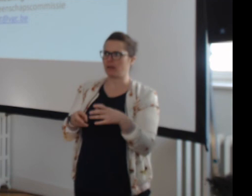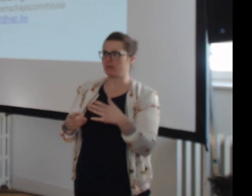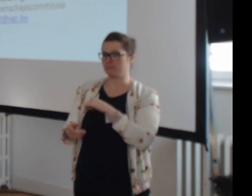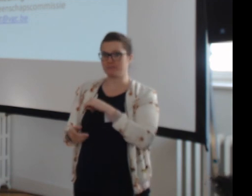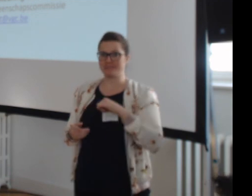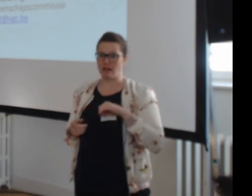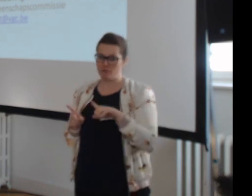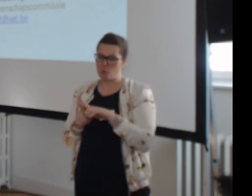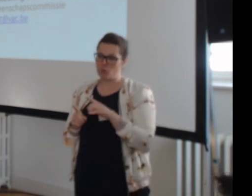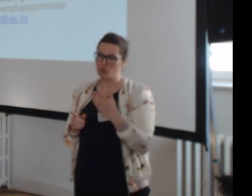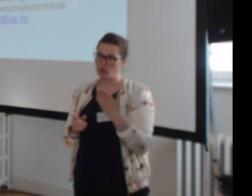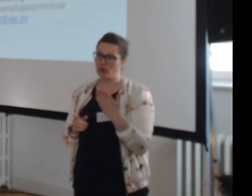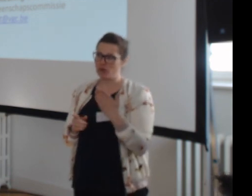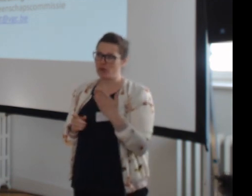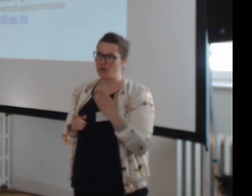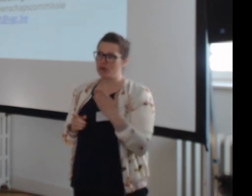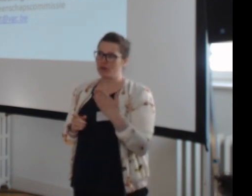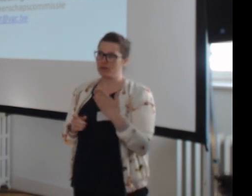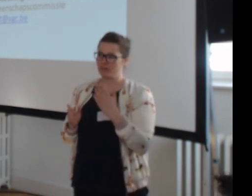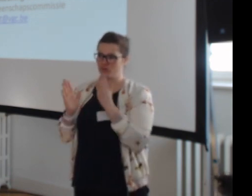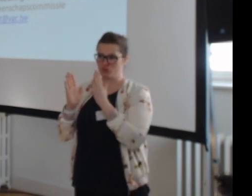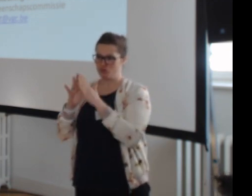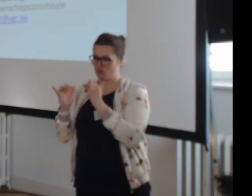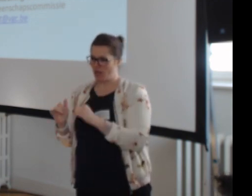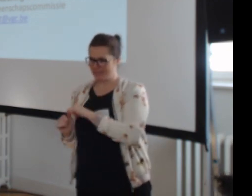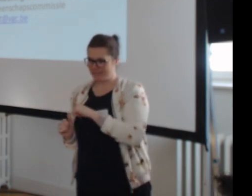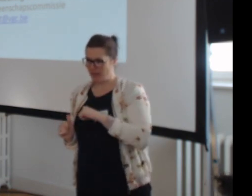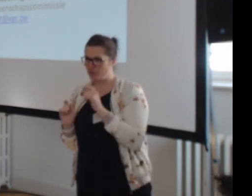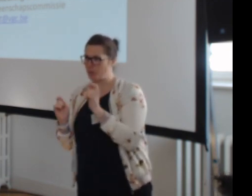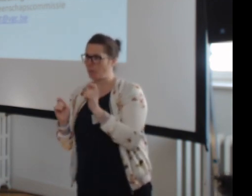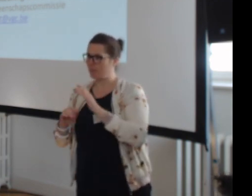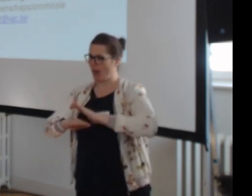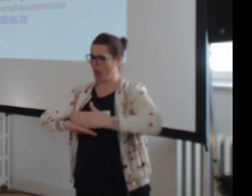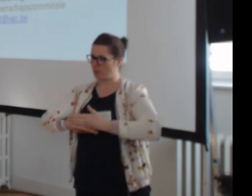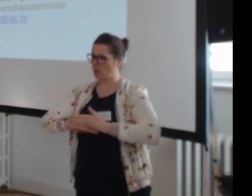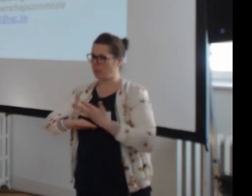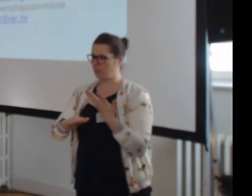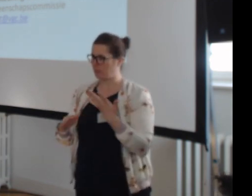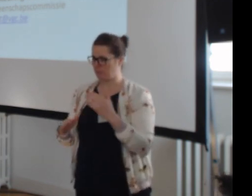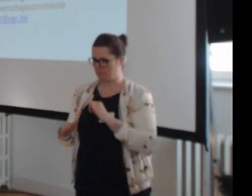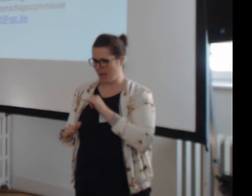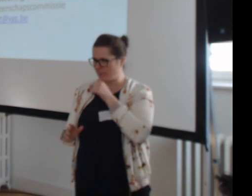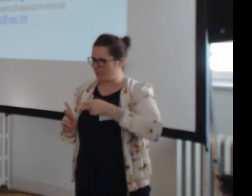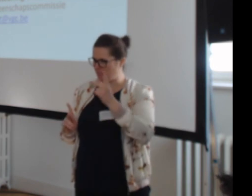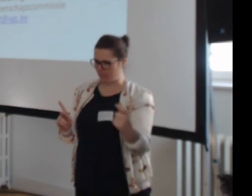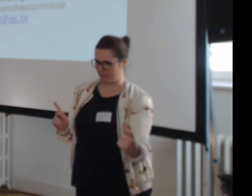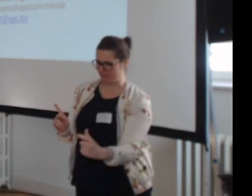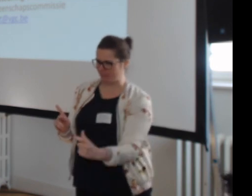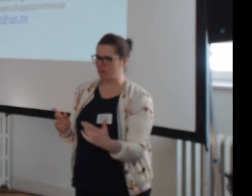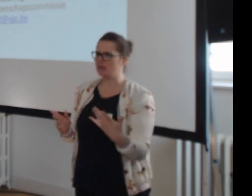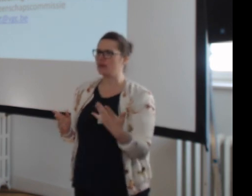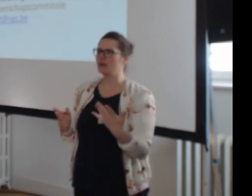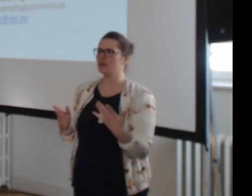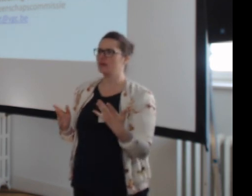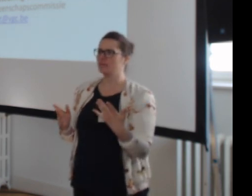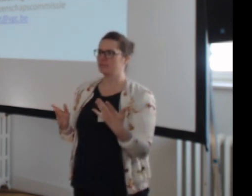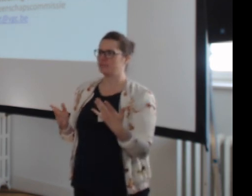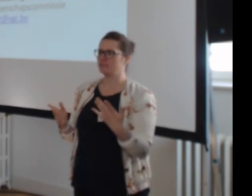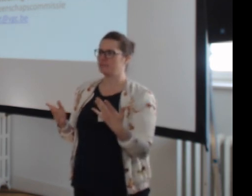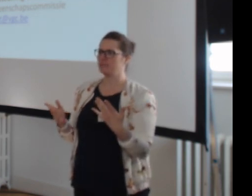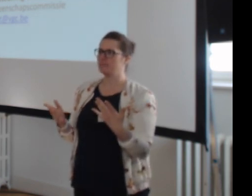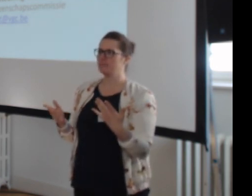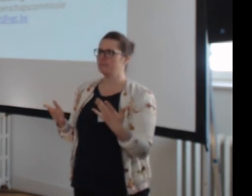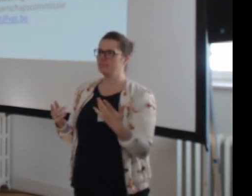Myself, I also tried it at my DVD player at home, at my laptop. It doesn't have it anymore. At my CD,